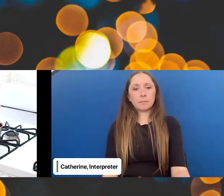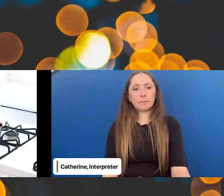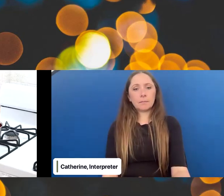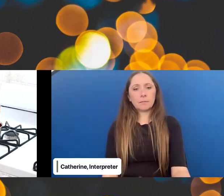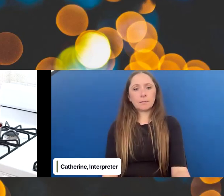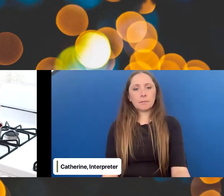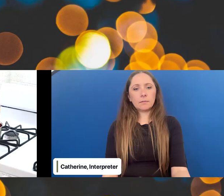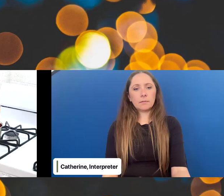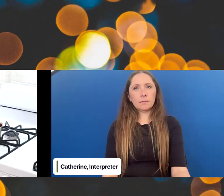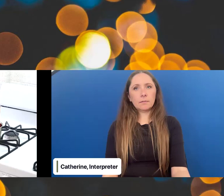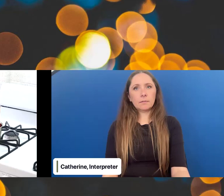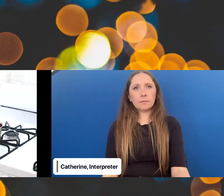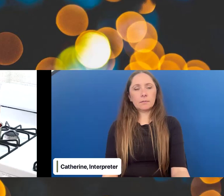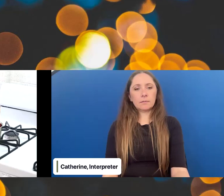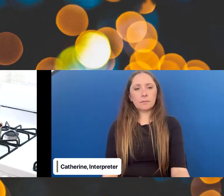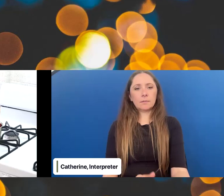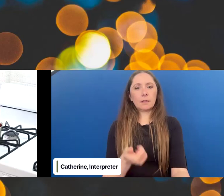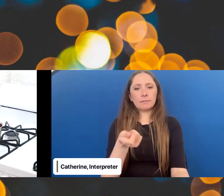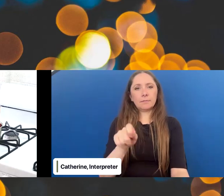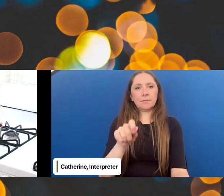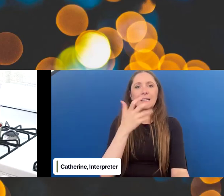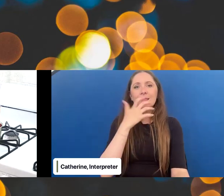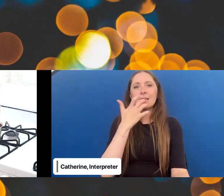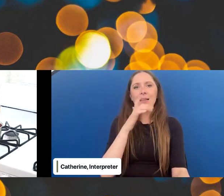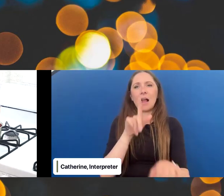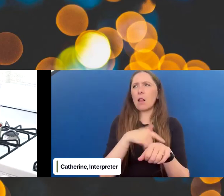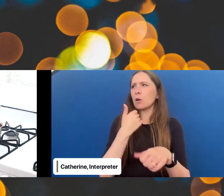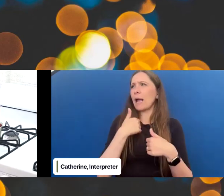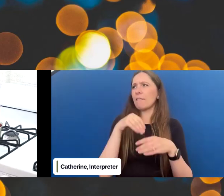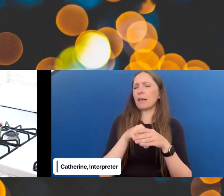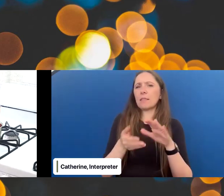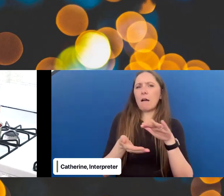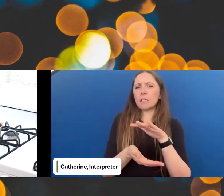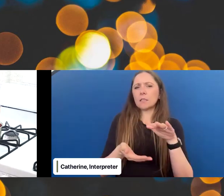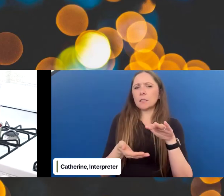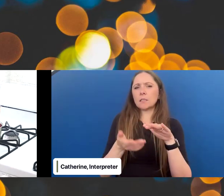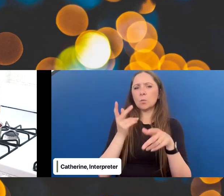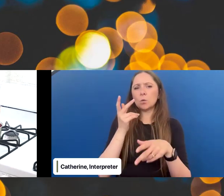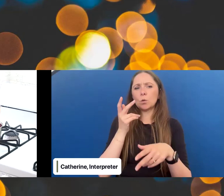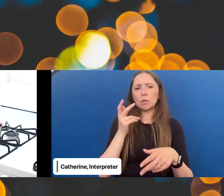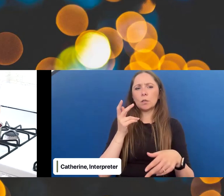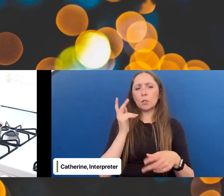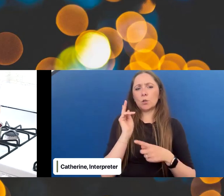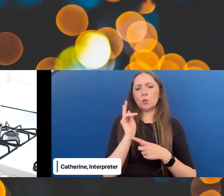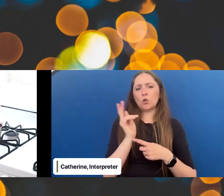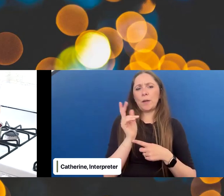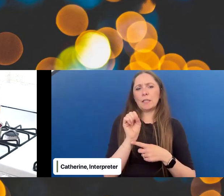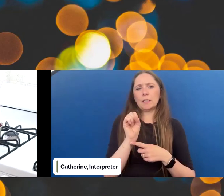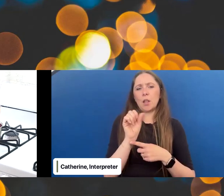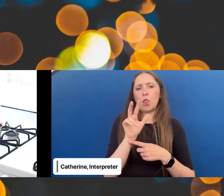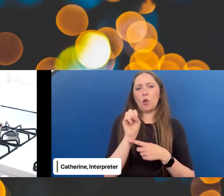So I'm just turning down the heat. How long do we have in the oven? 2 minutes, 30